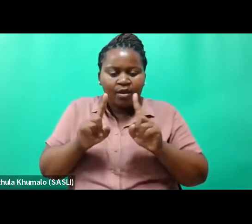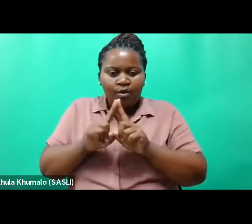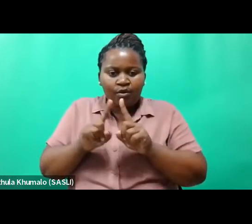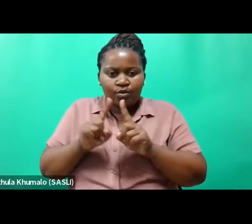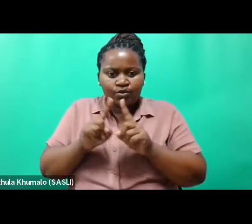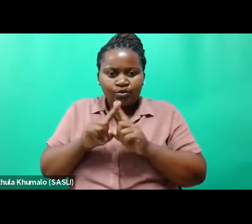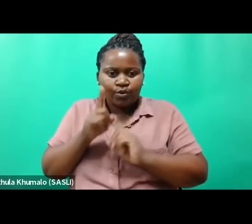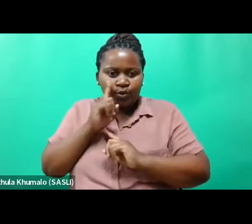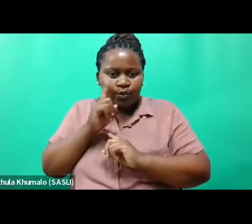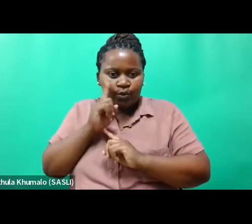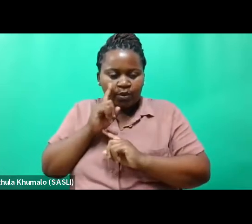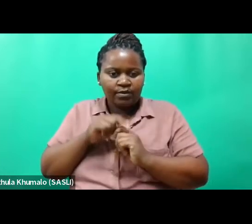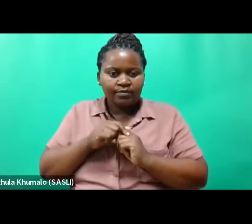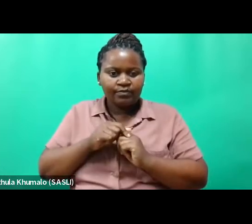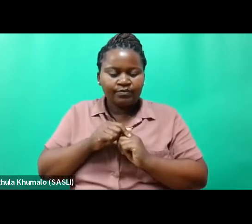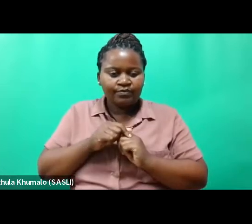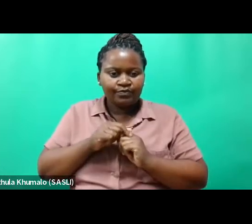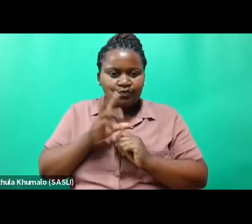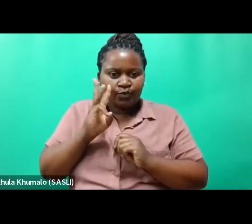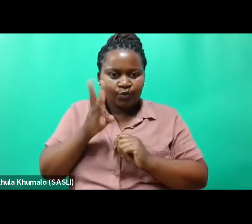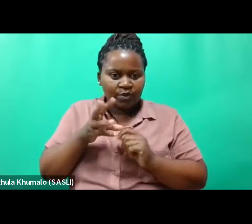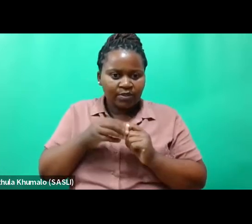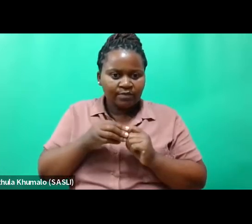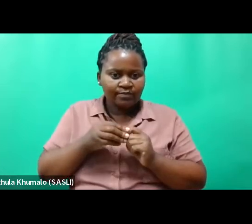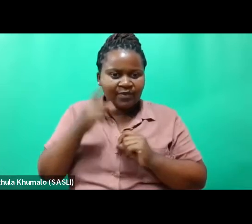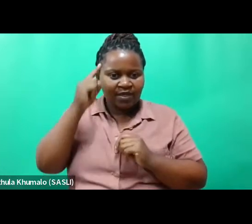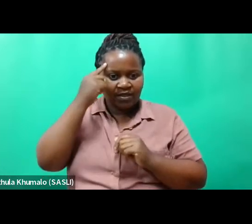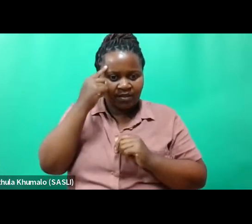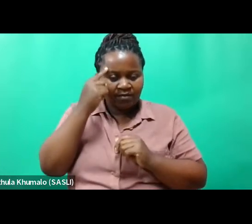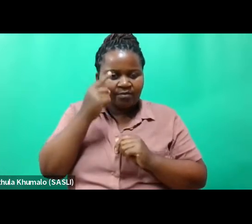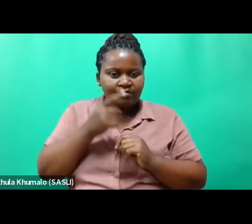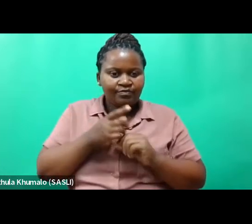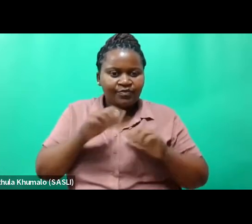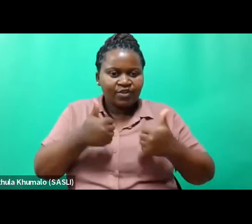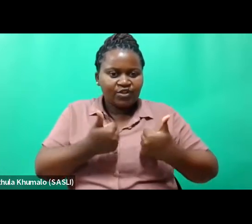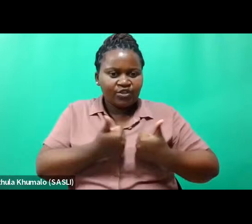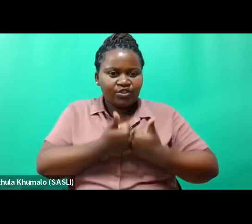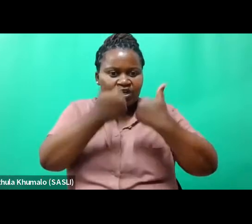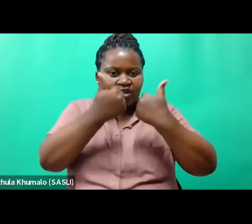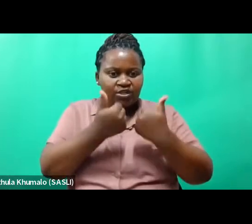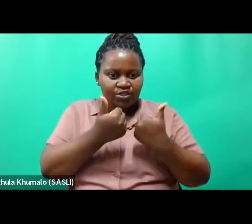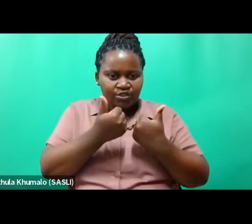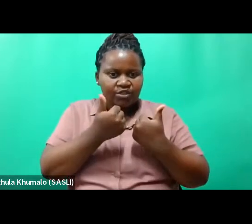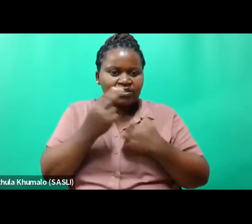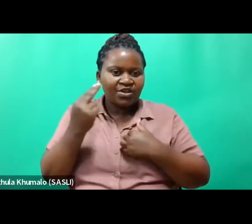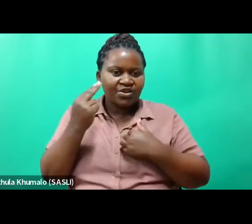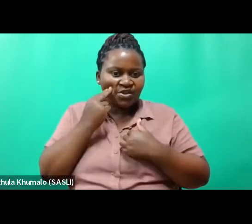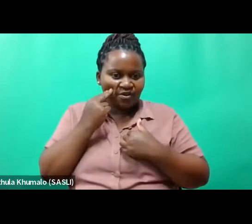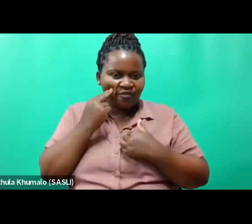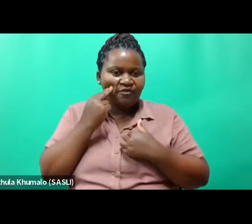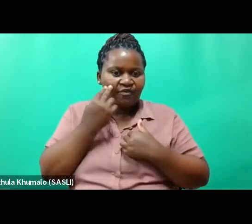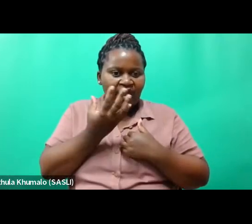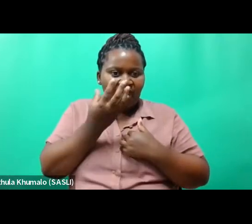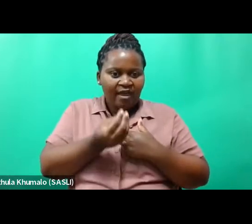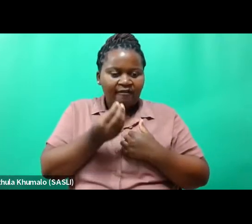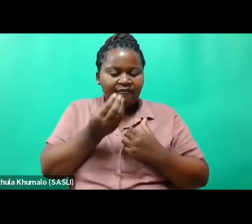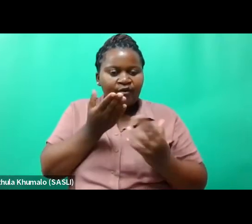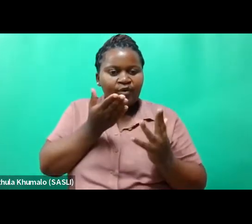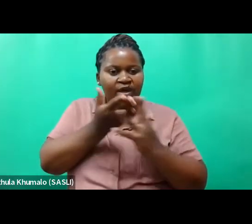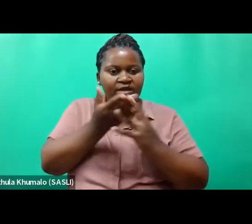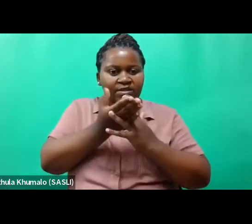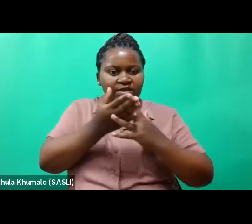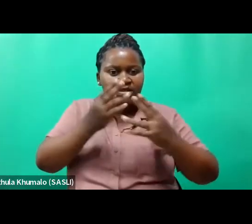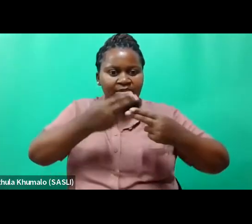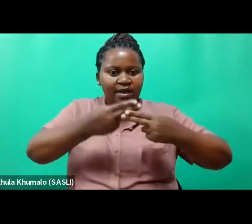at. I think the insights into the challenges faced by the deaf community in accessing higher education is a critical